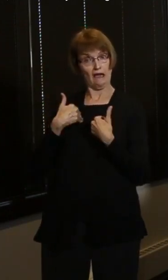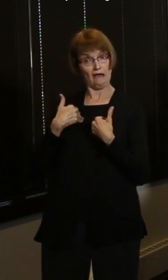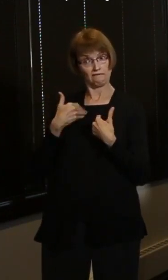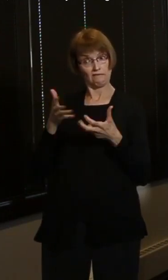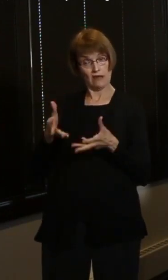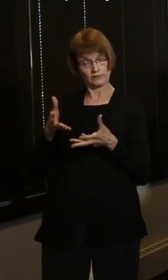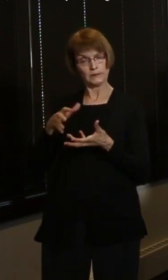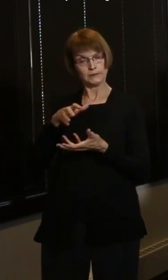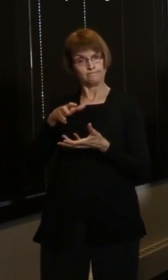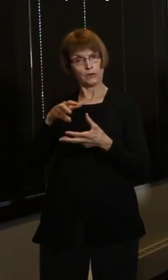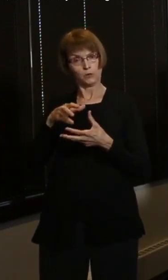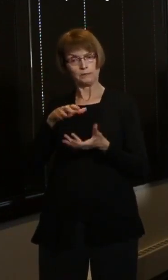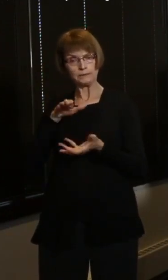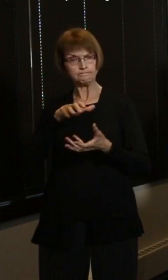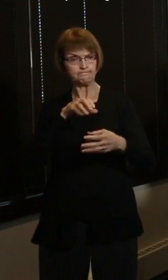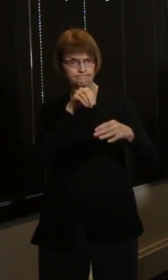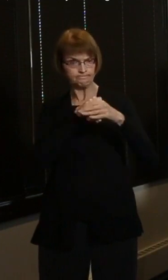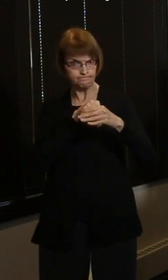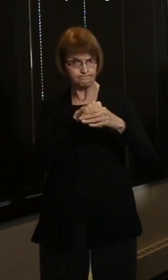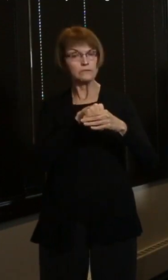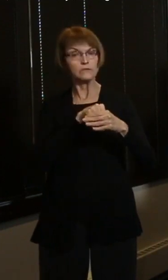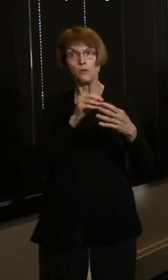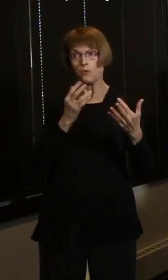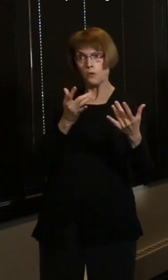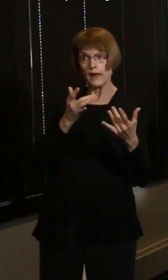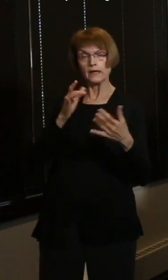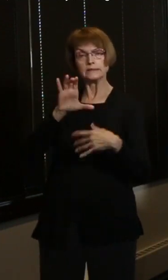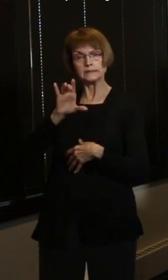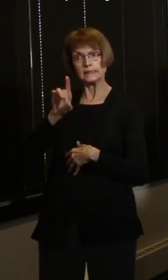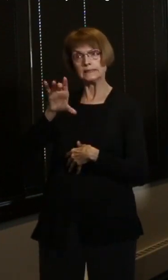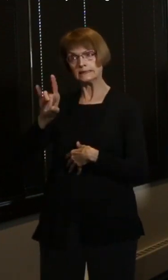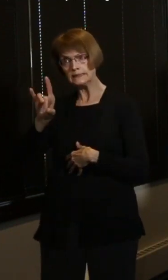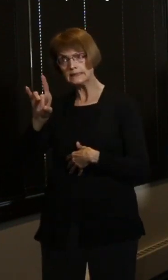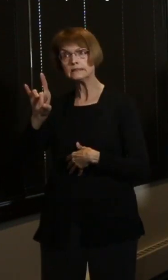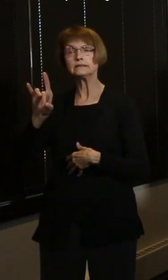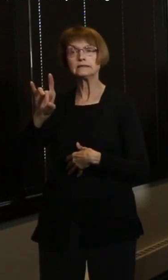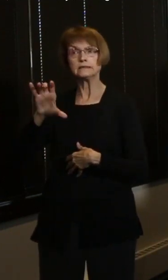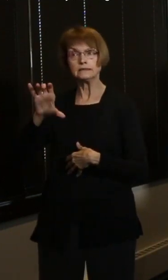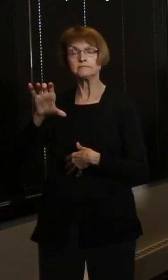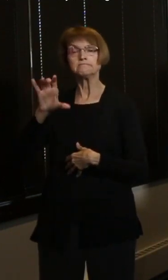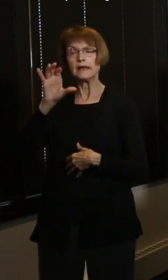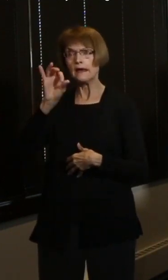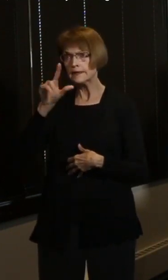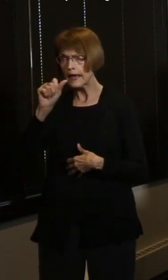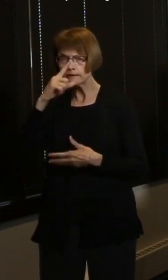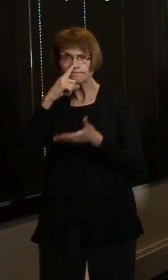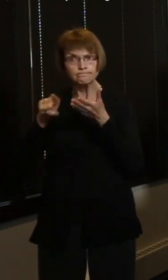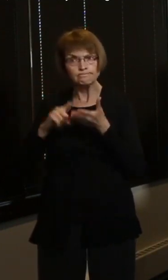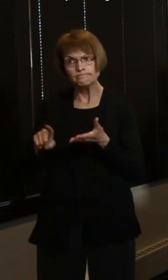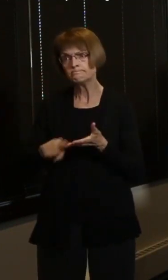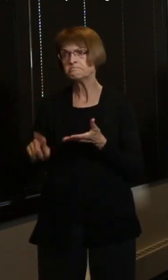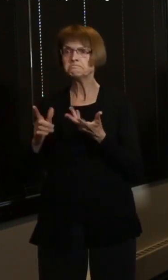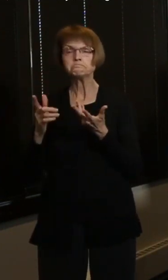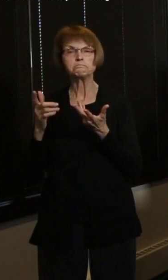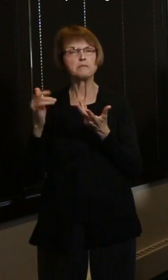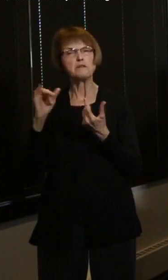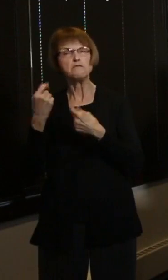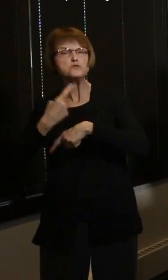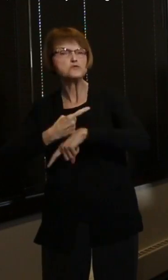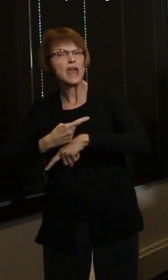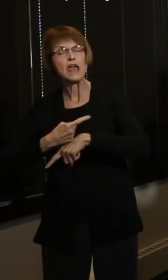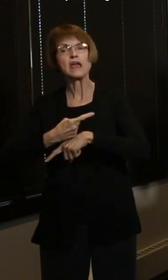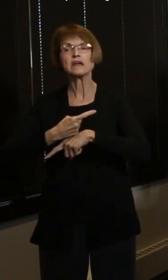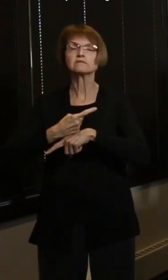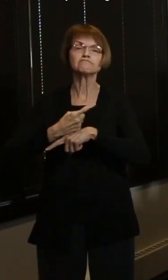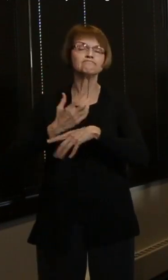stored until the FDA and the CDC can further investigate these cases, which could take as little as a few days,